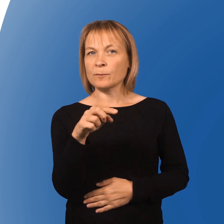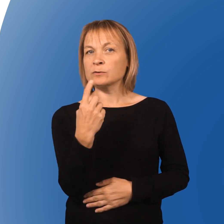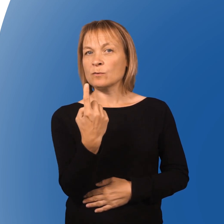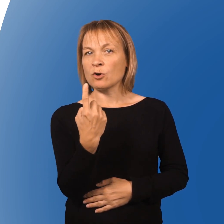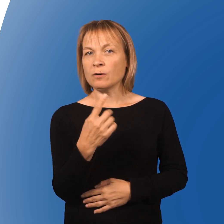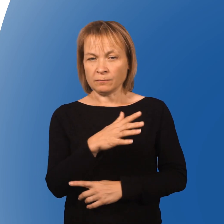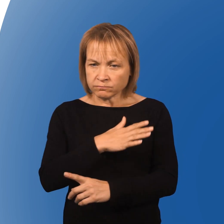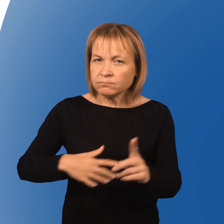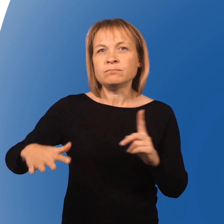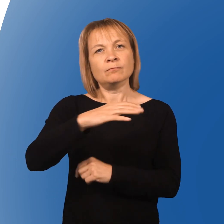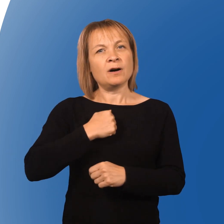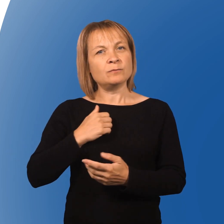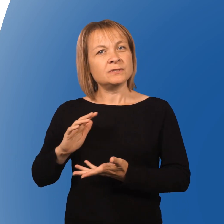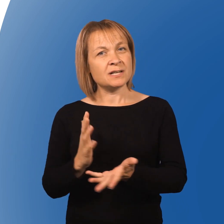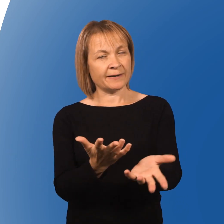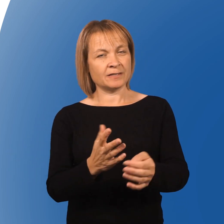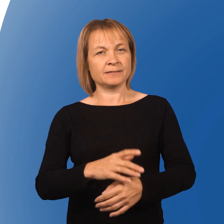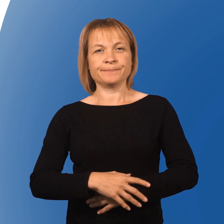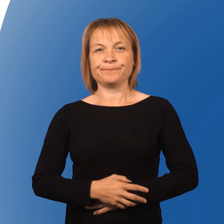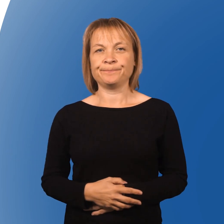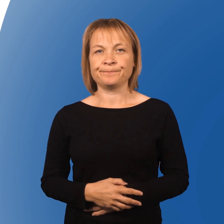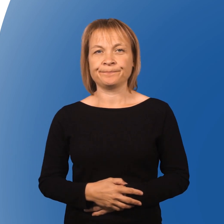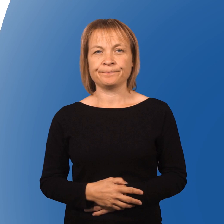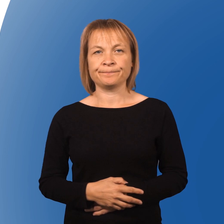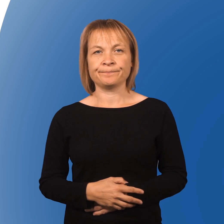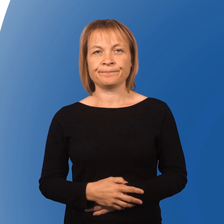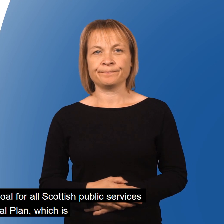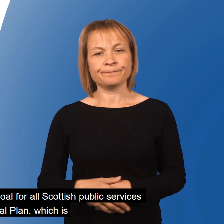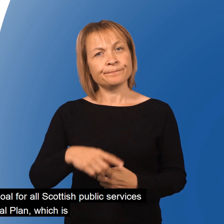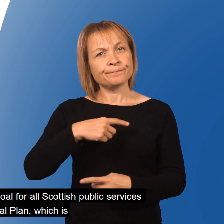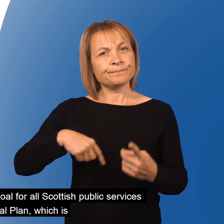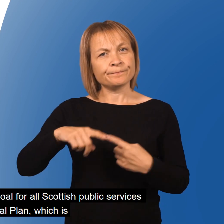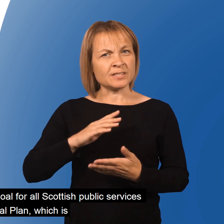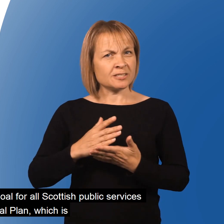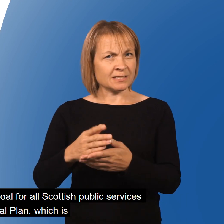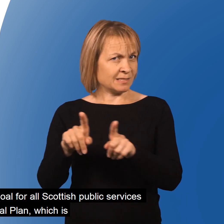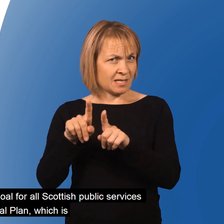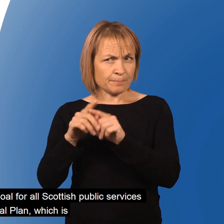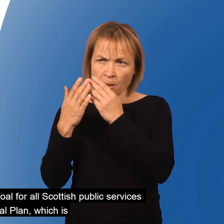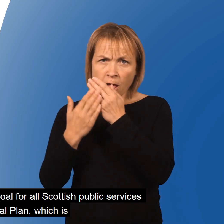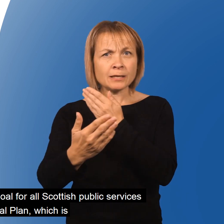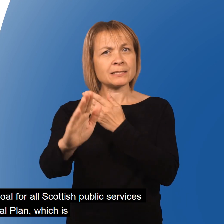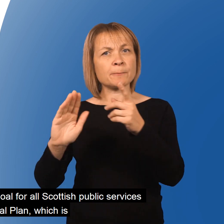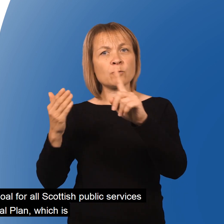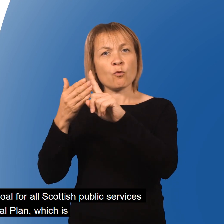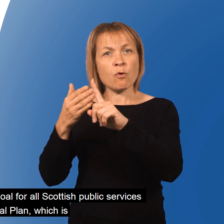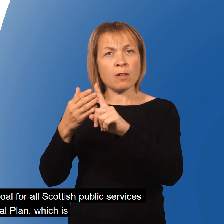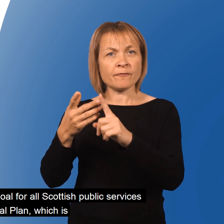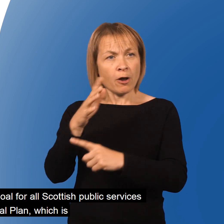4.1. Across all our services. We share the long-term goal for all Scottish